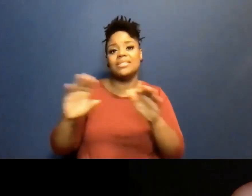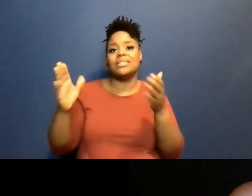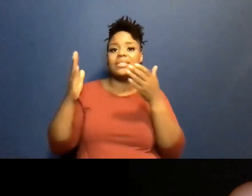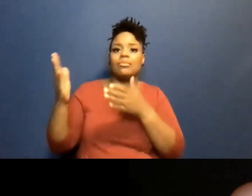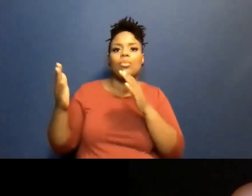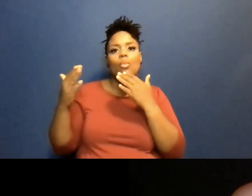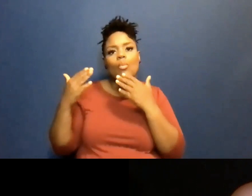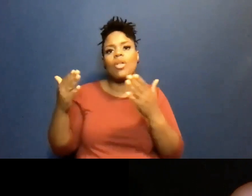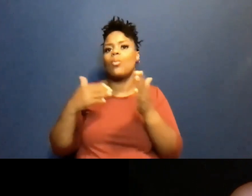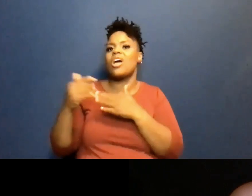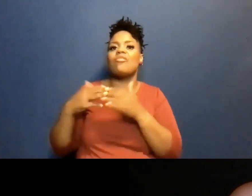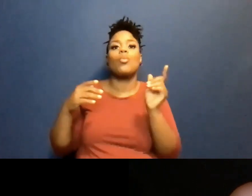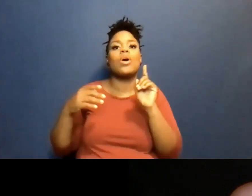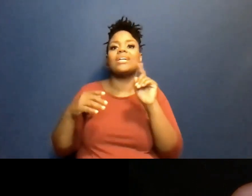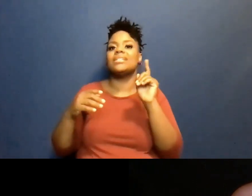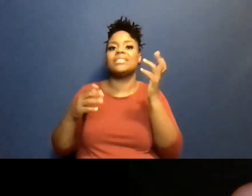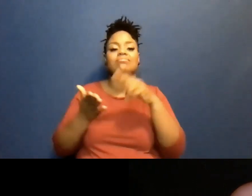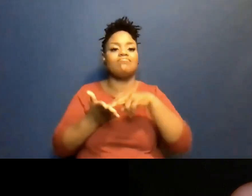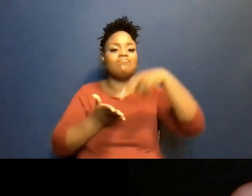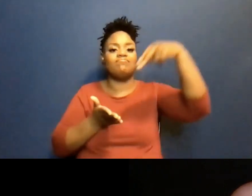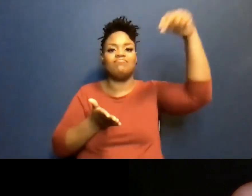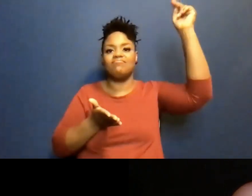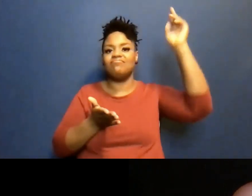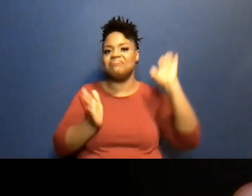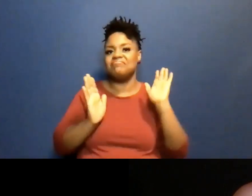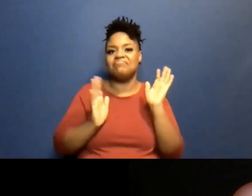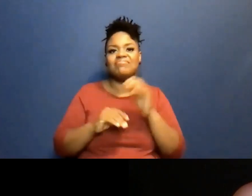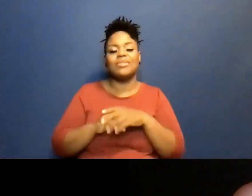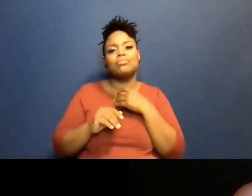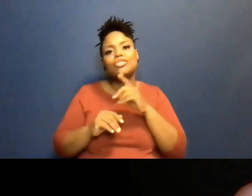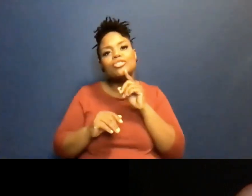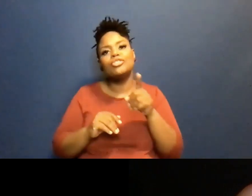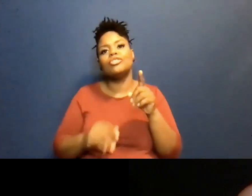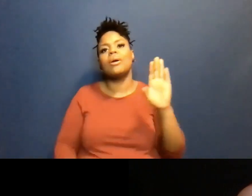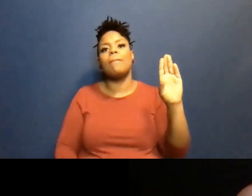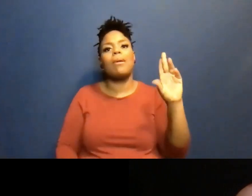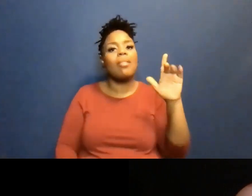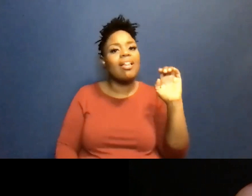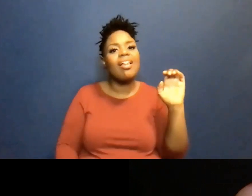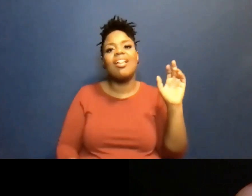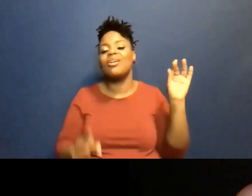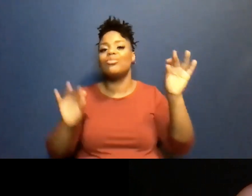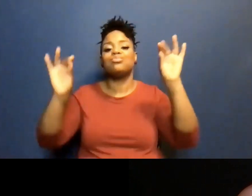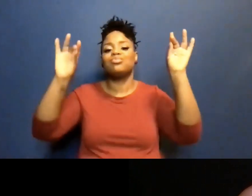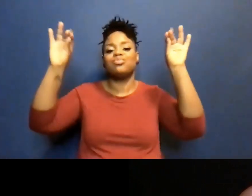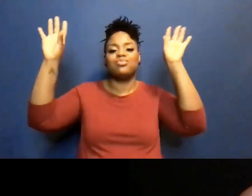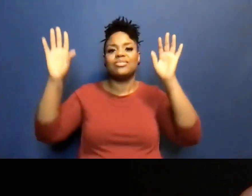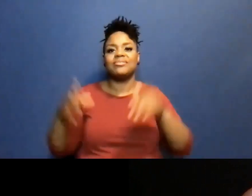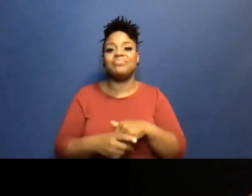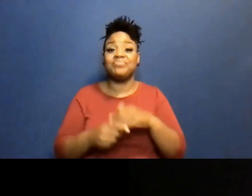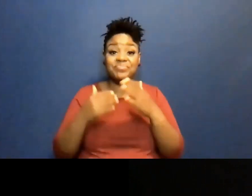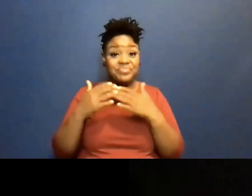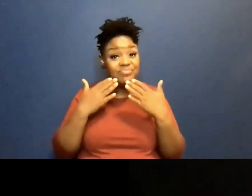wherever he is, and he's supping away at them. So yeah, so bon voyage, Dave. And thanks for having me. It's been a real joy. Been really